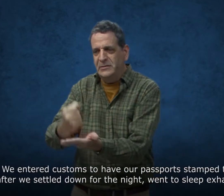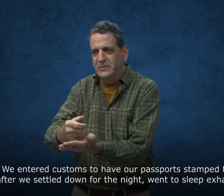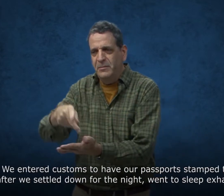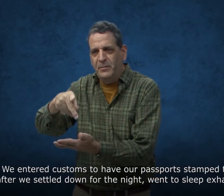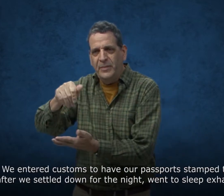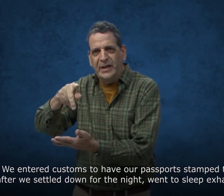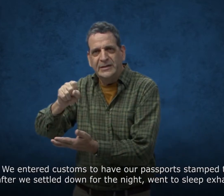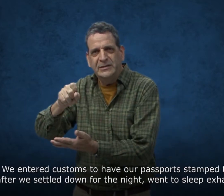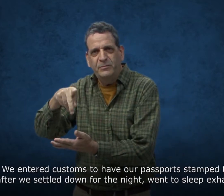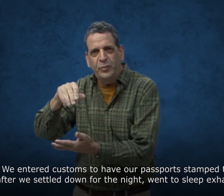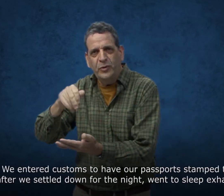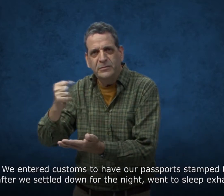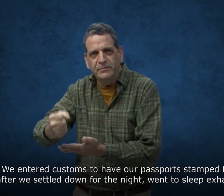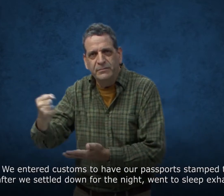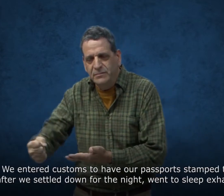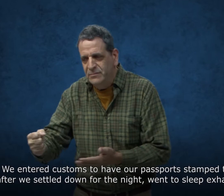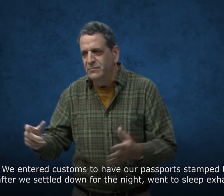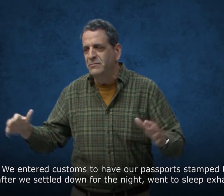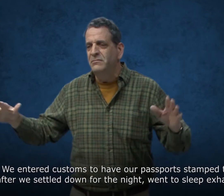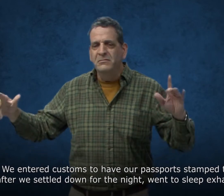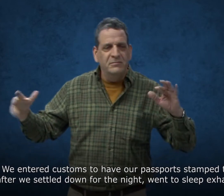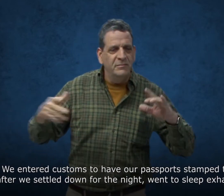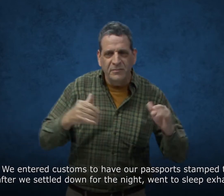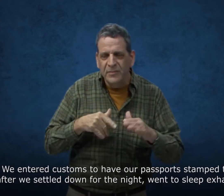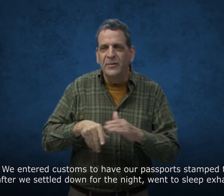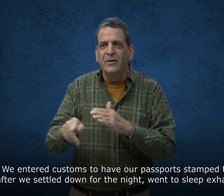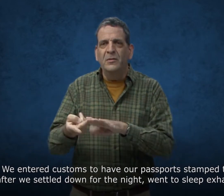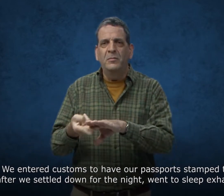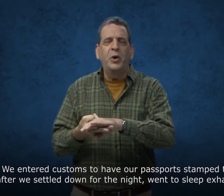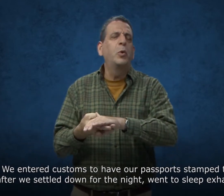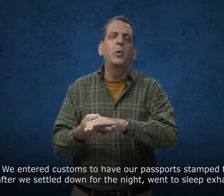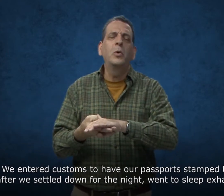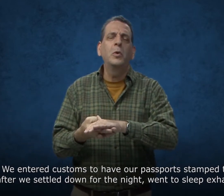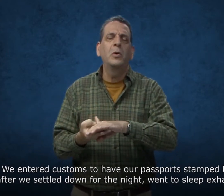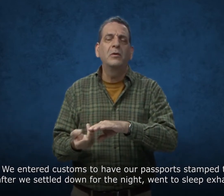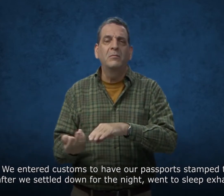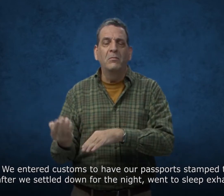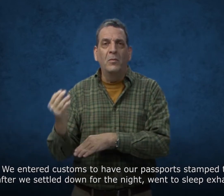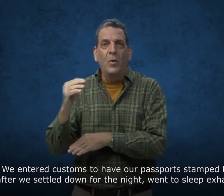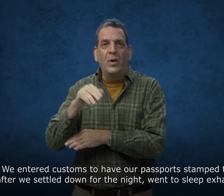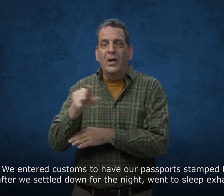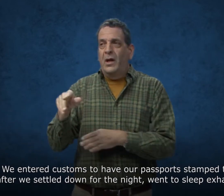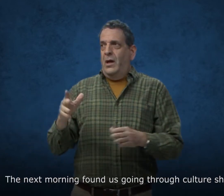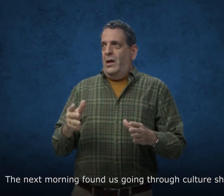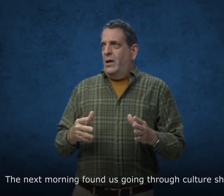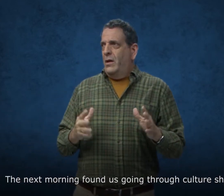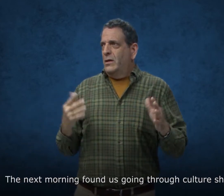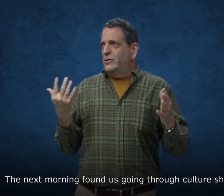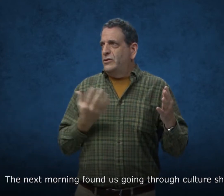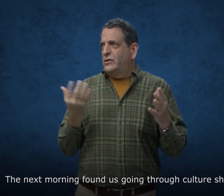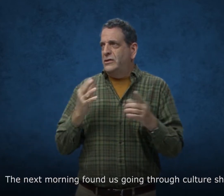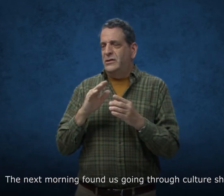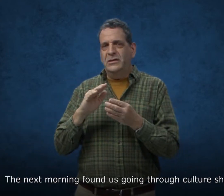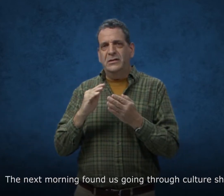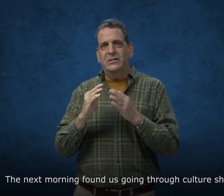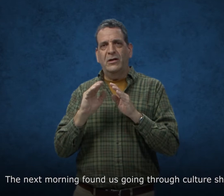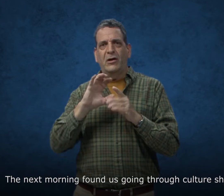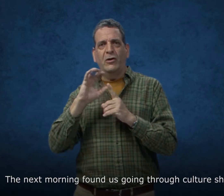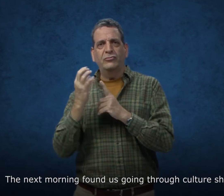passports stamped. Then, after we settled down for the night, went to sleep exhausted. The next morning found us going